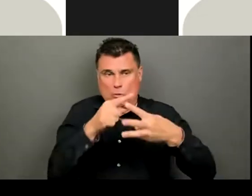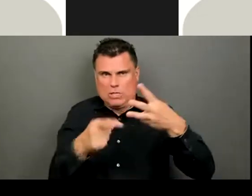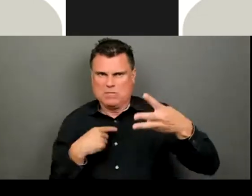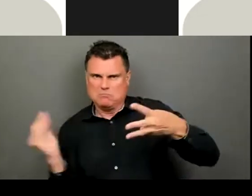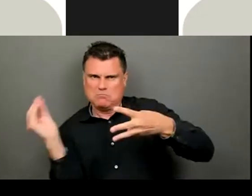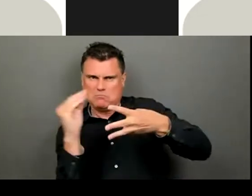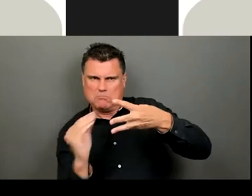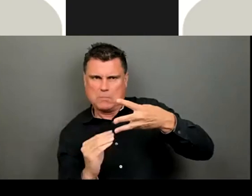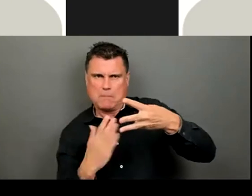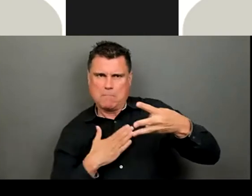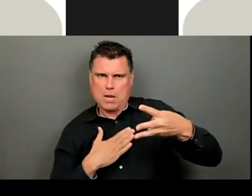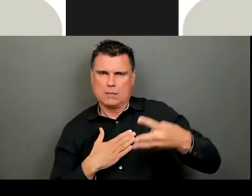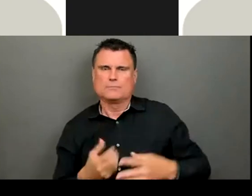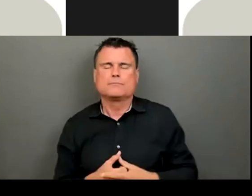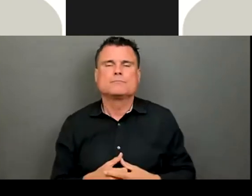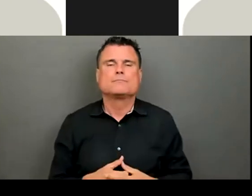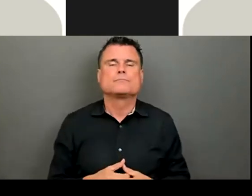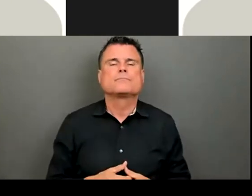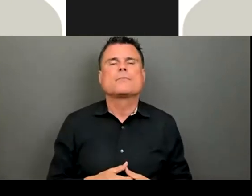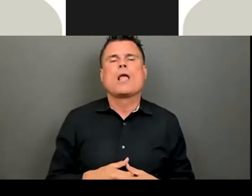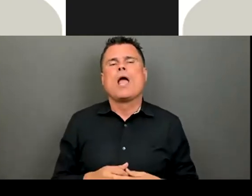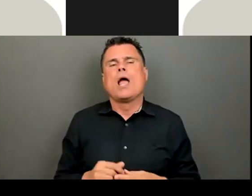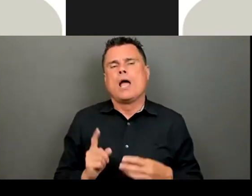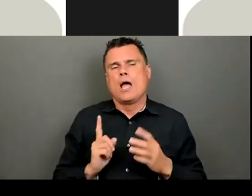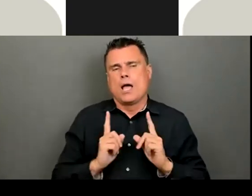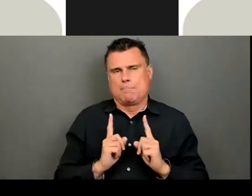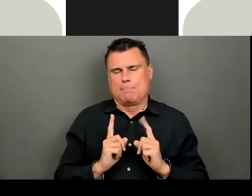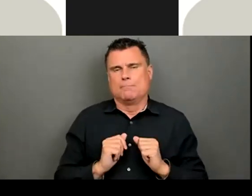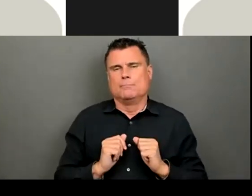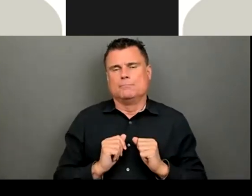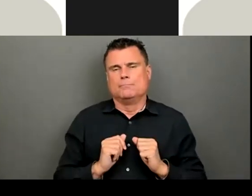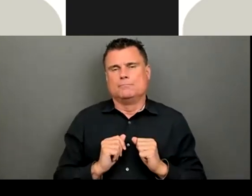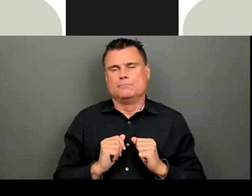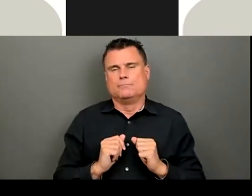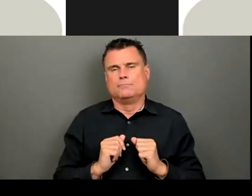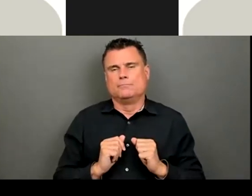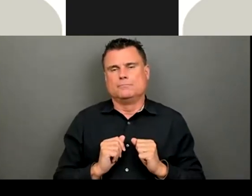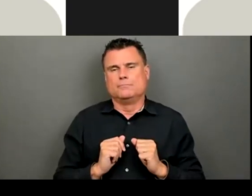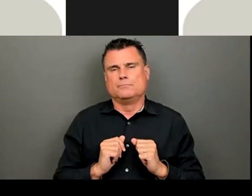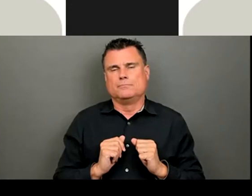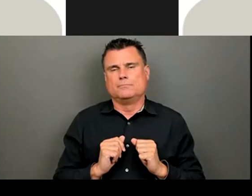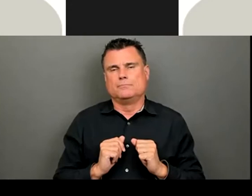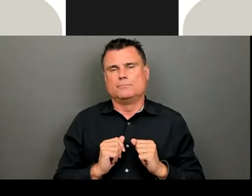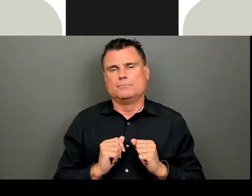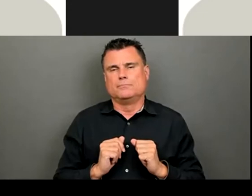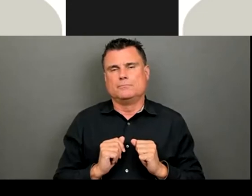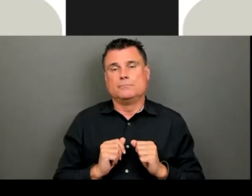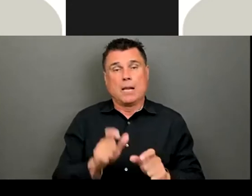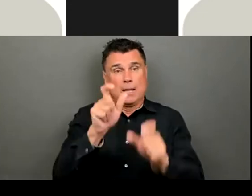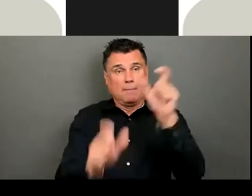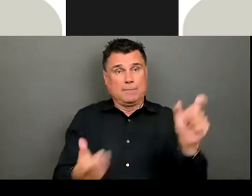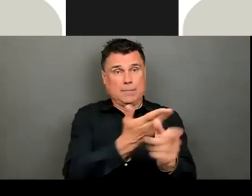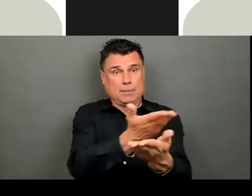generally what happened, the issue of persons with disability has been taken separately. For